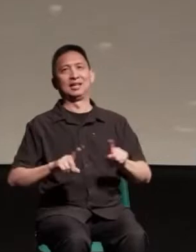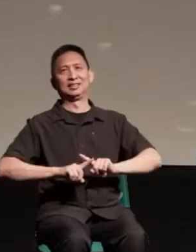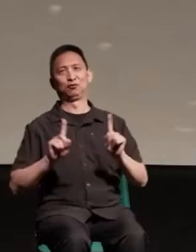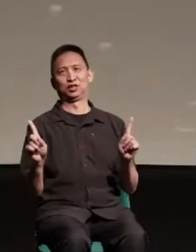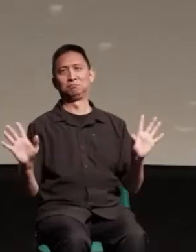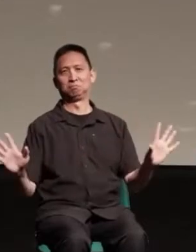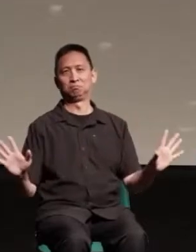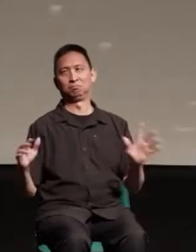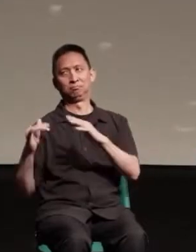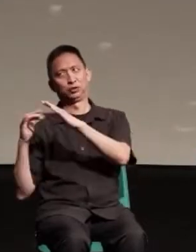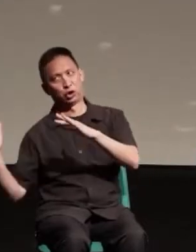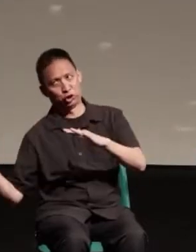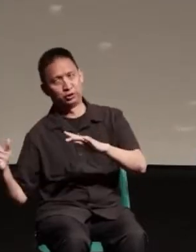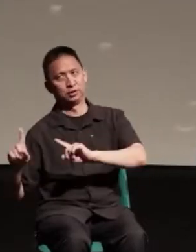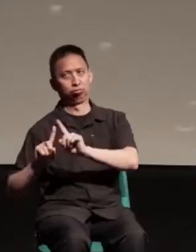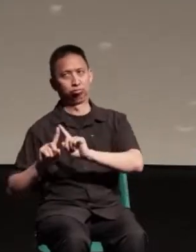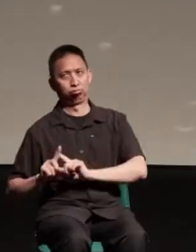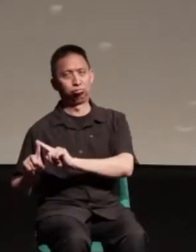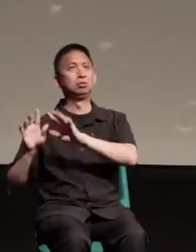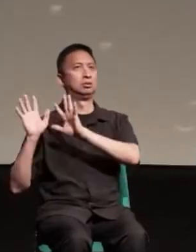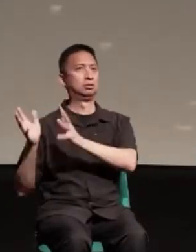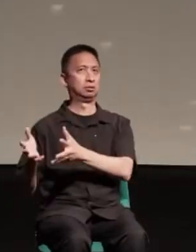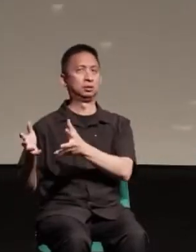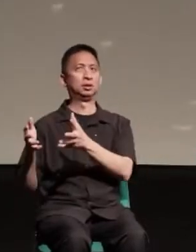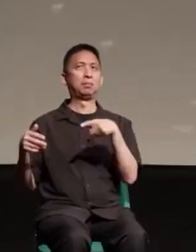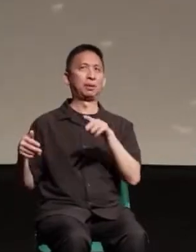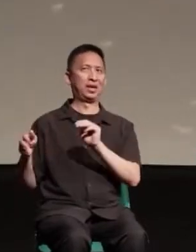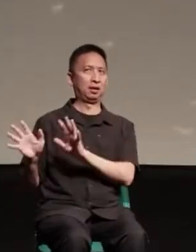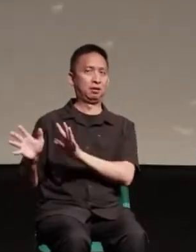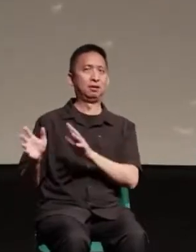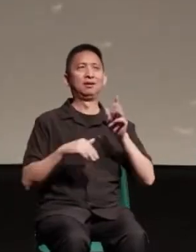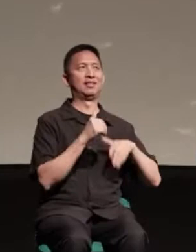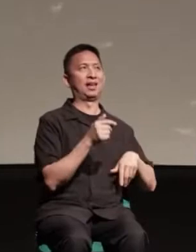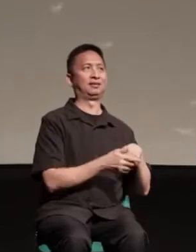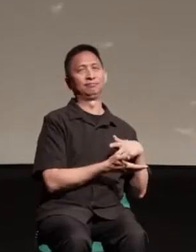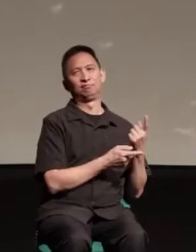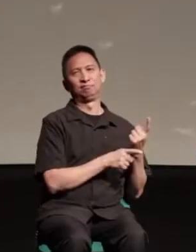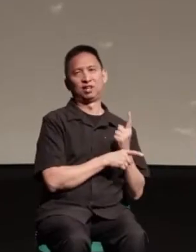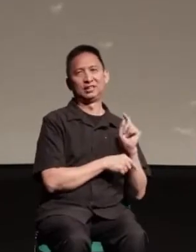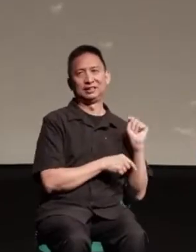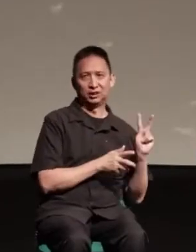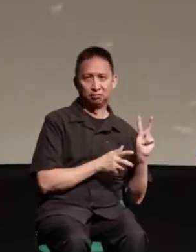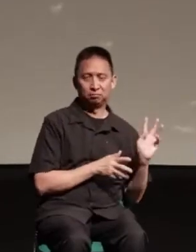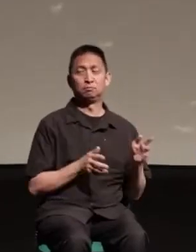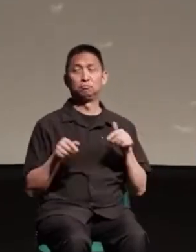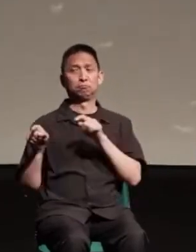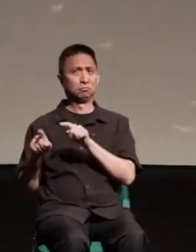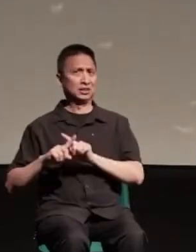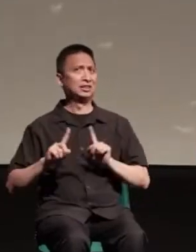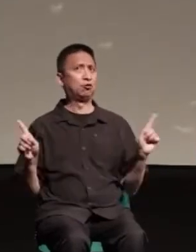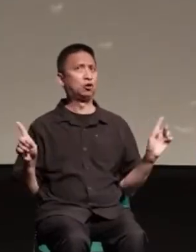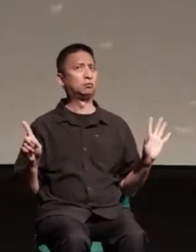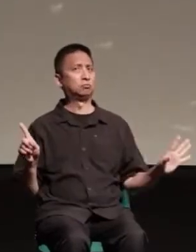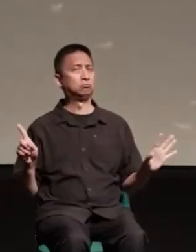when it comes to dealing with public media and why it matters and why it's different from your